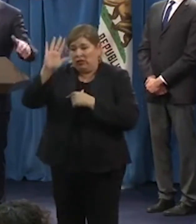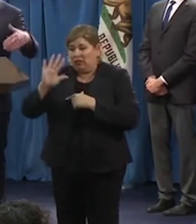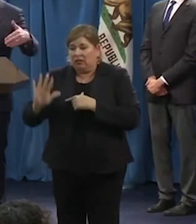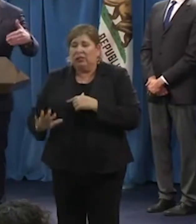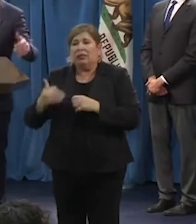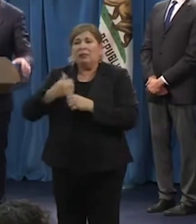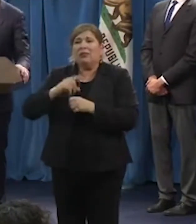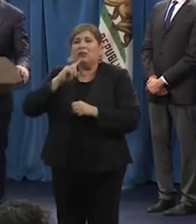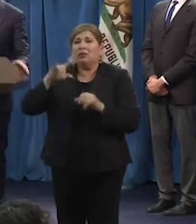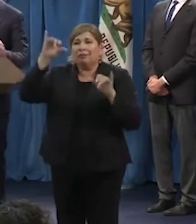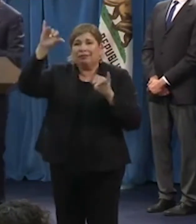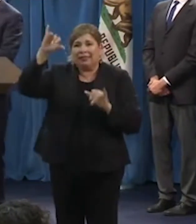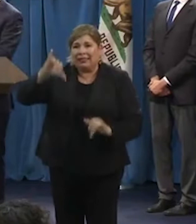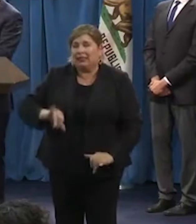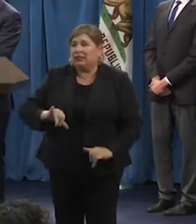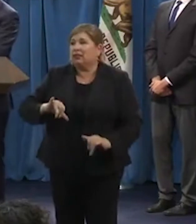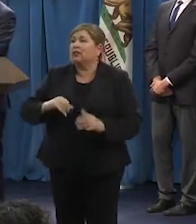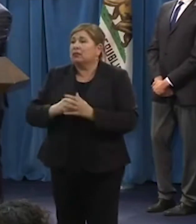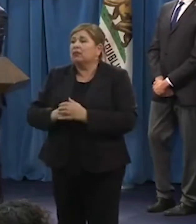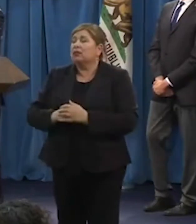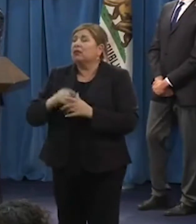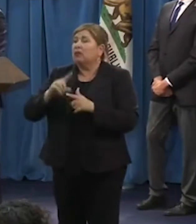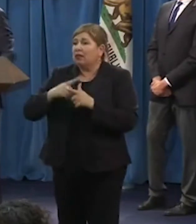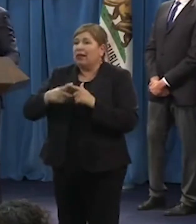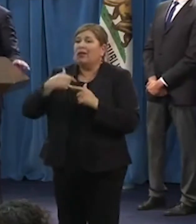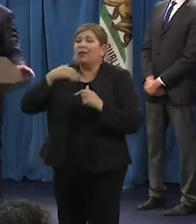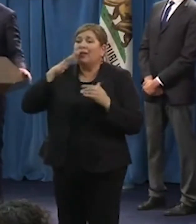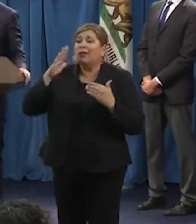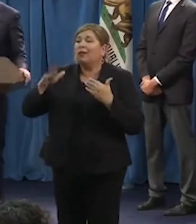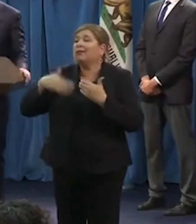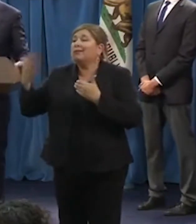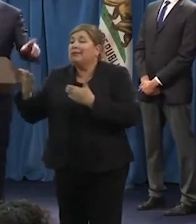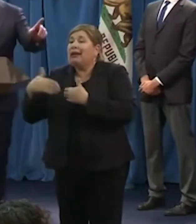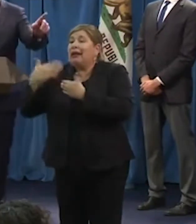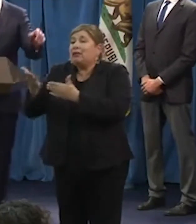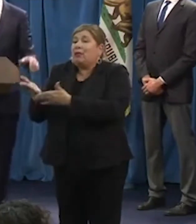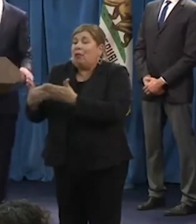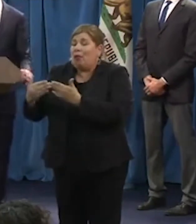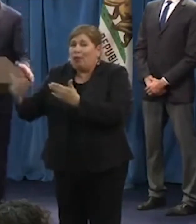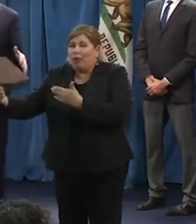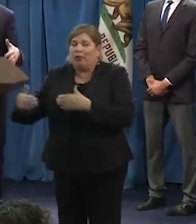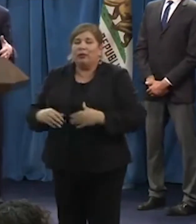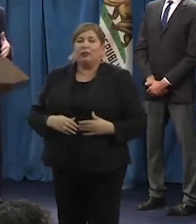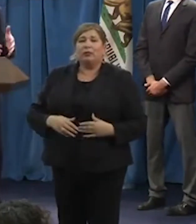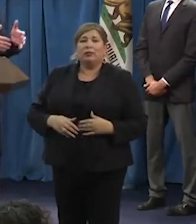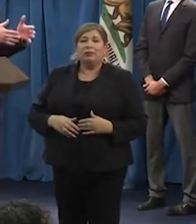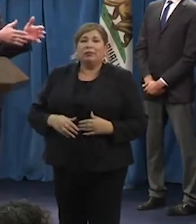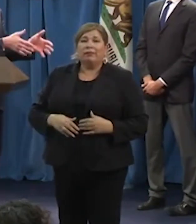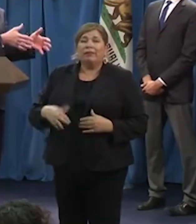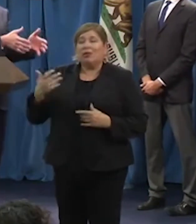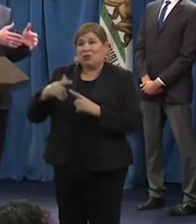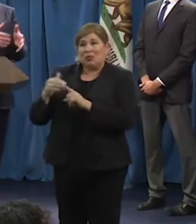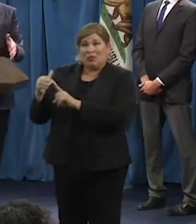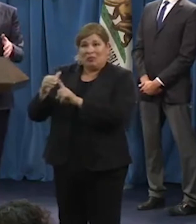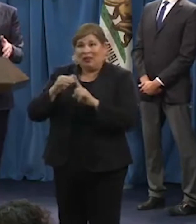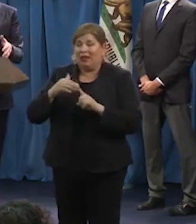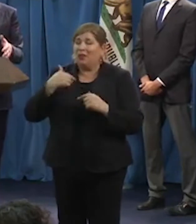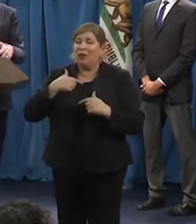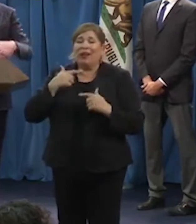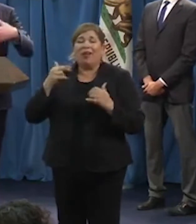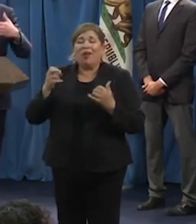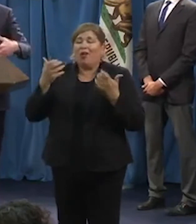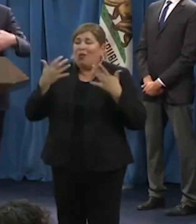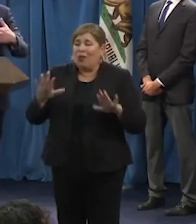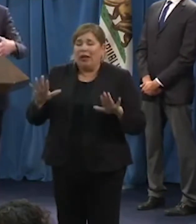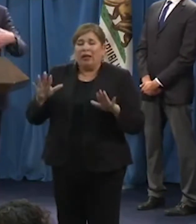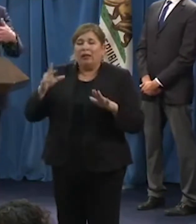that is as consistent as we can make it. Then we will move to the next iterations. I remind you, I said a couple days ago, that we're running scenario plans.